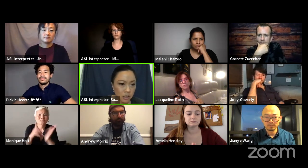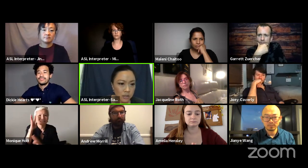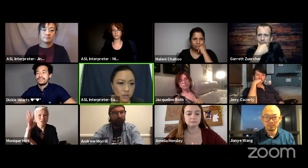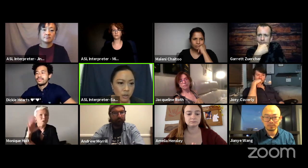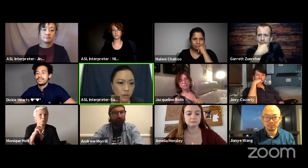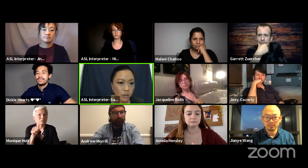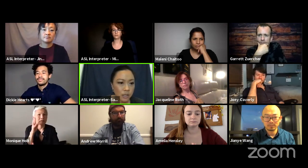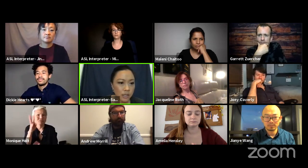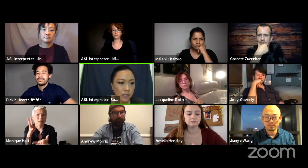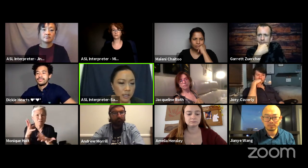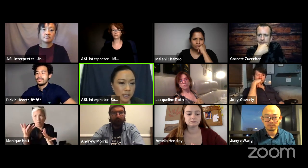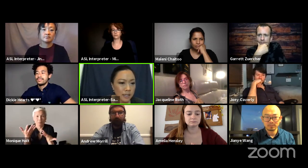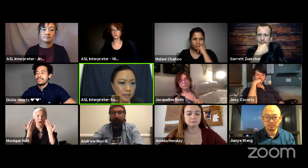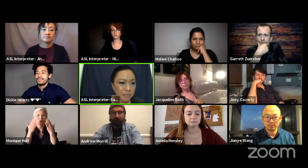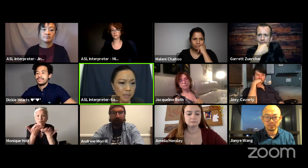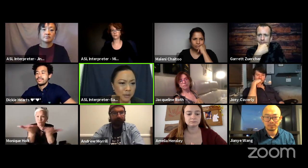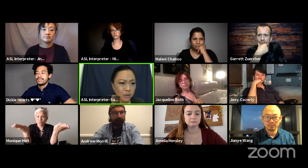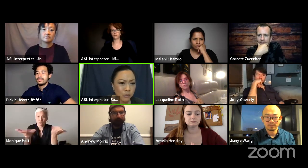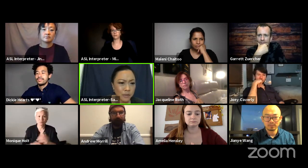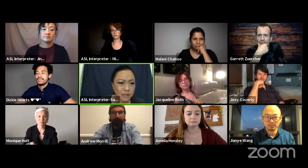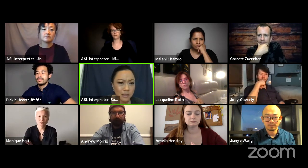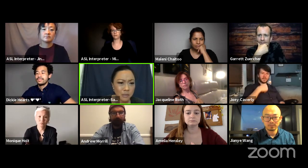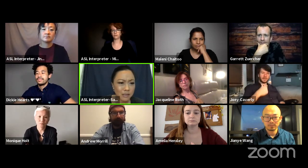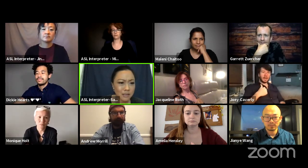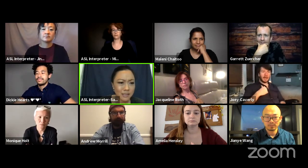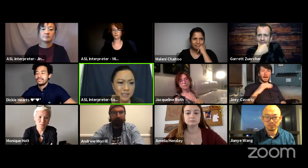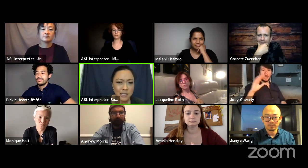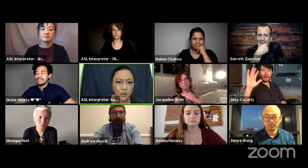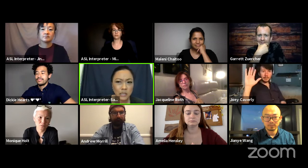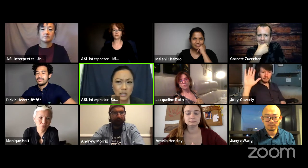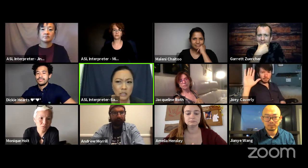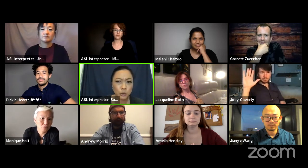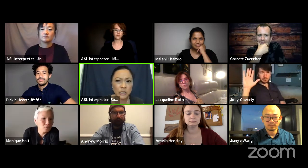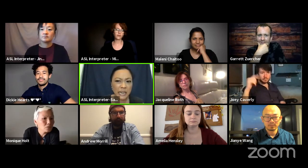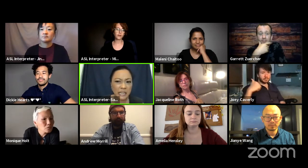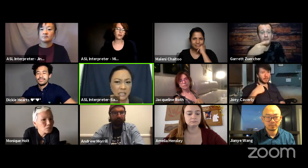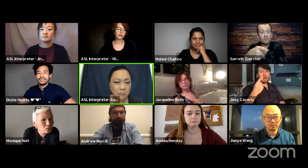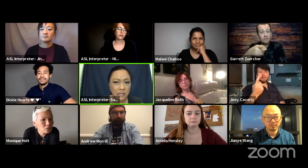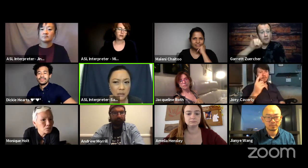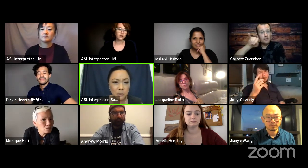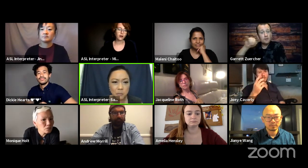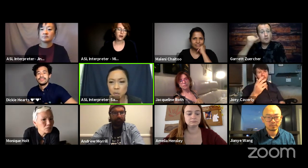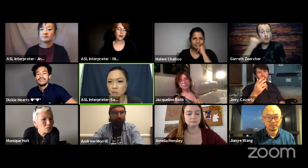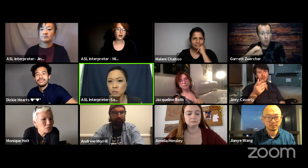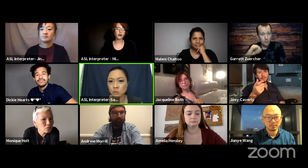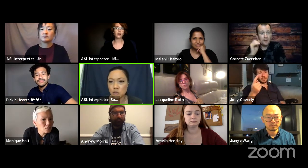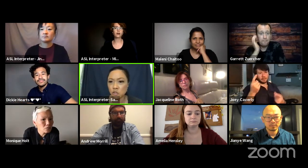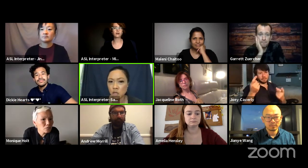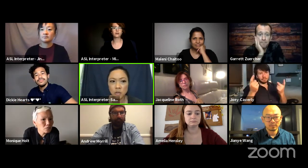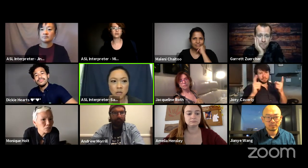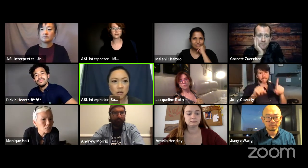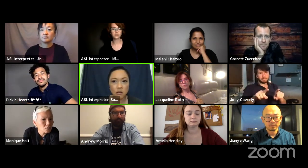So I don't know if that's something that's necessarily created and made up, but maybe anyone wants to chime in.